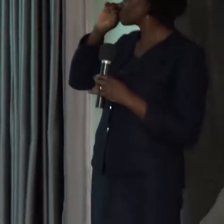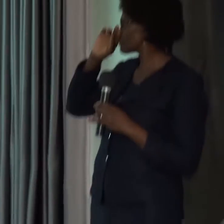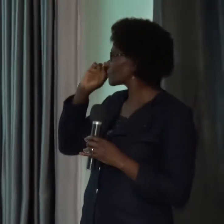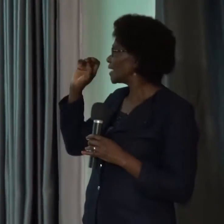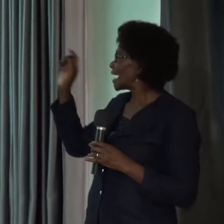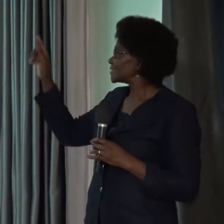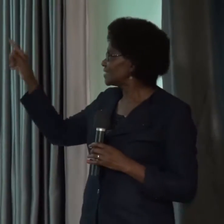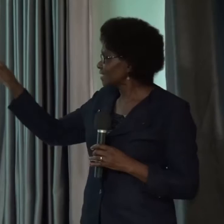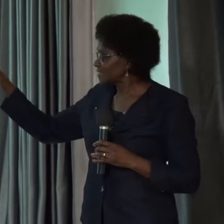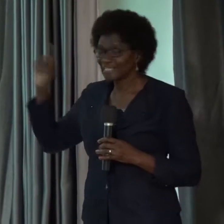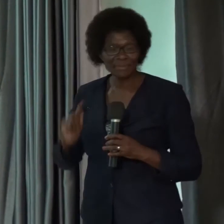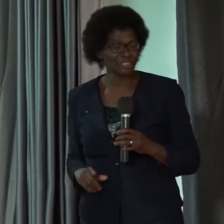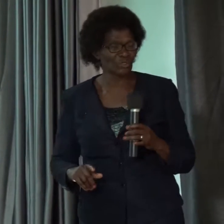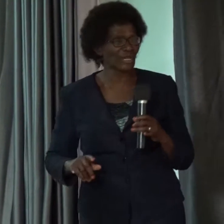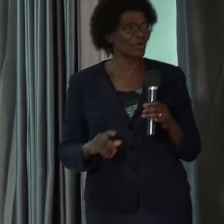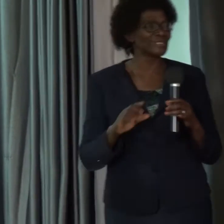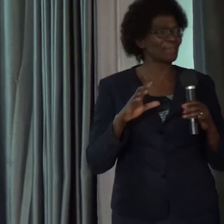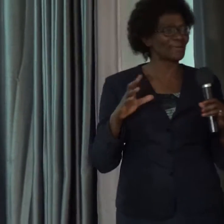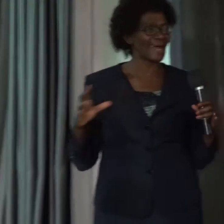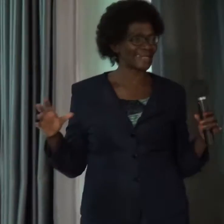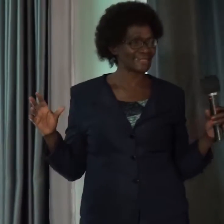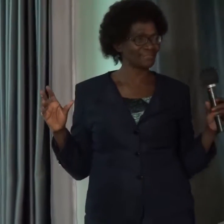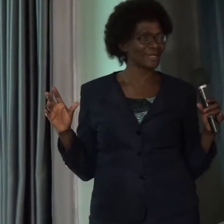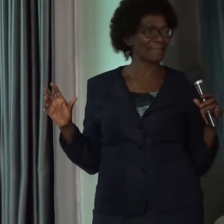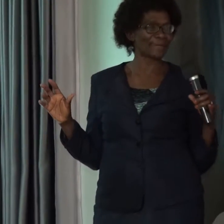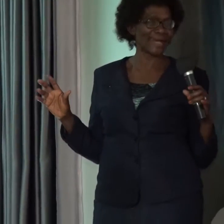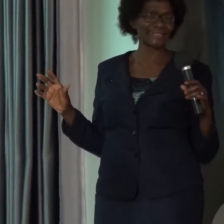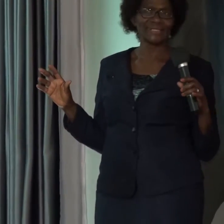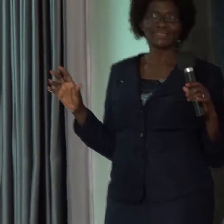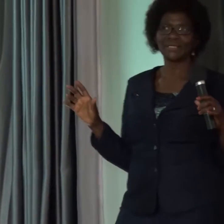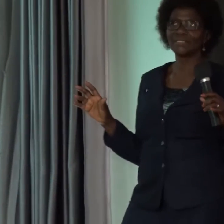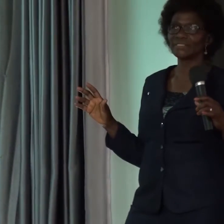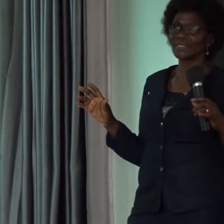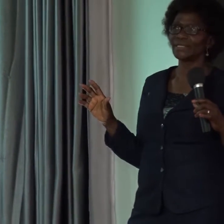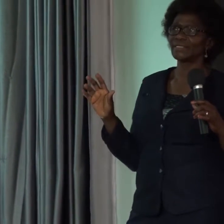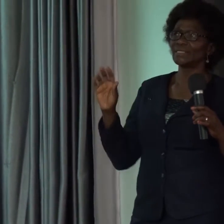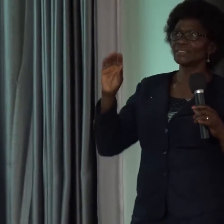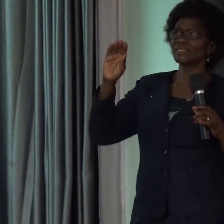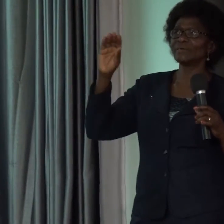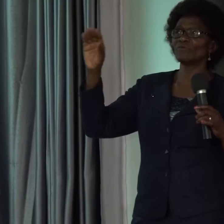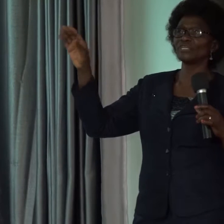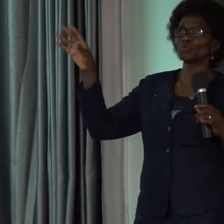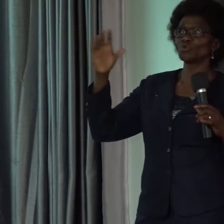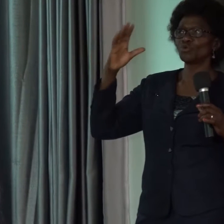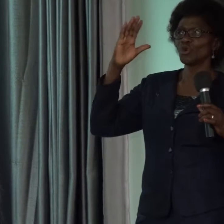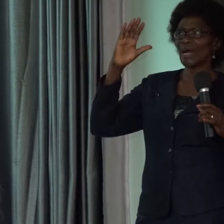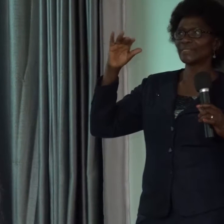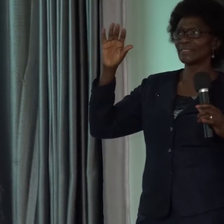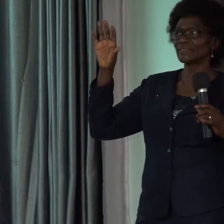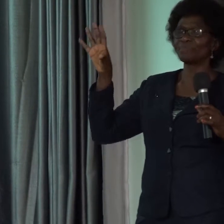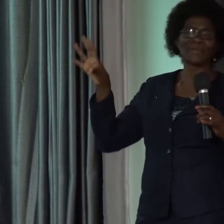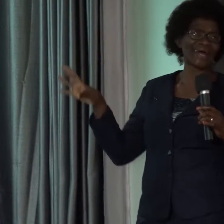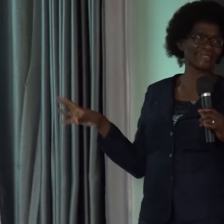adjustments. This adjustment is what we are calling the plan. Make a plan. They say the name of the school